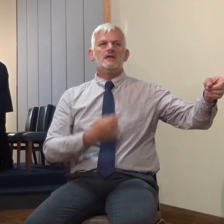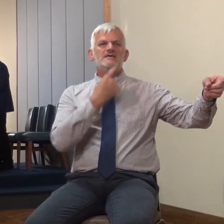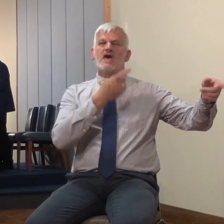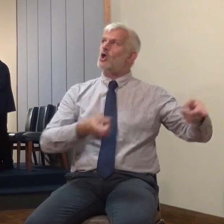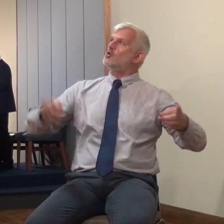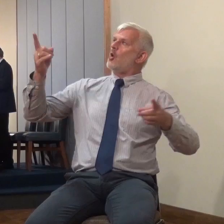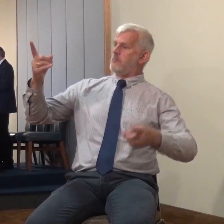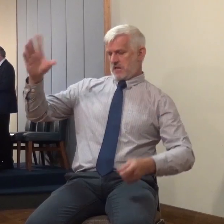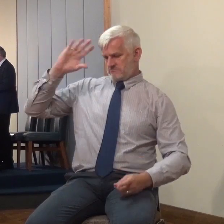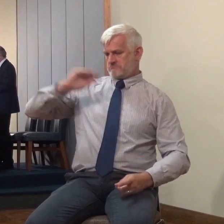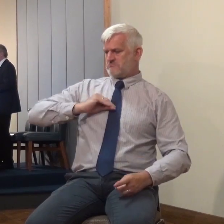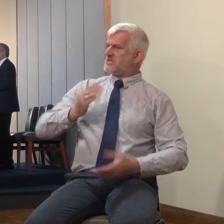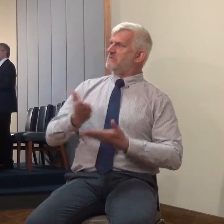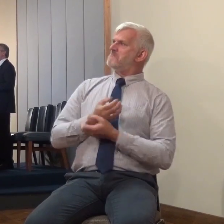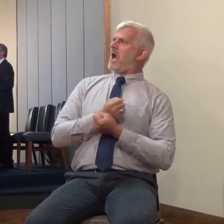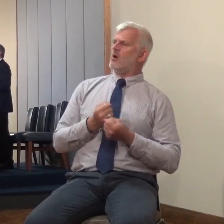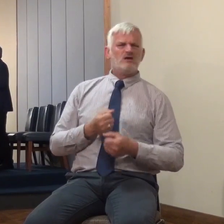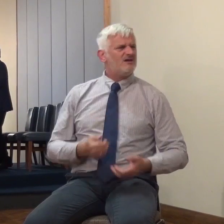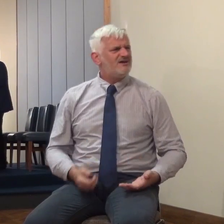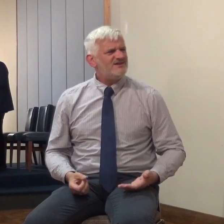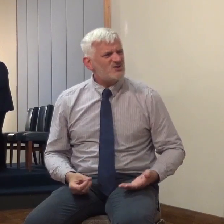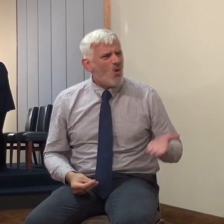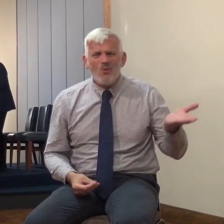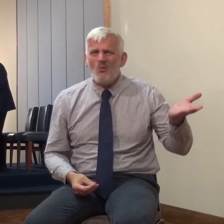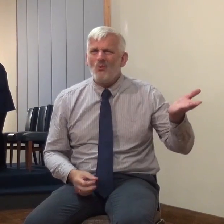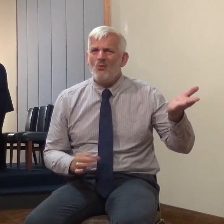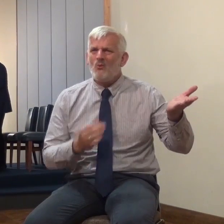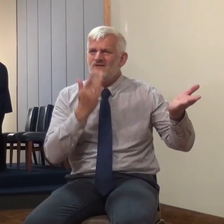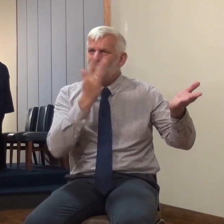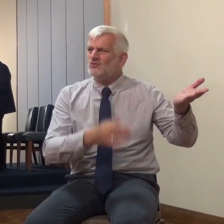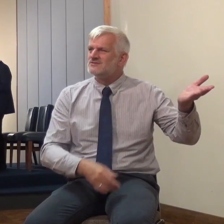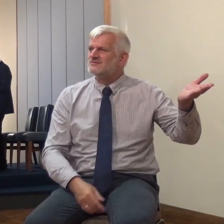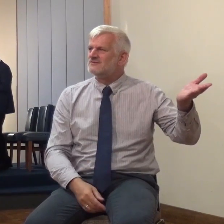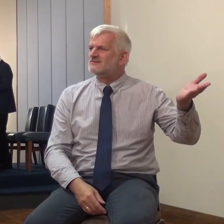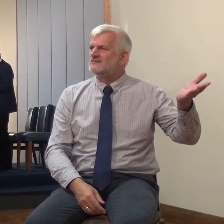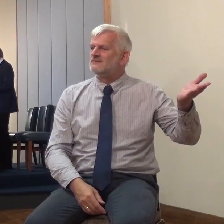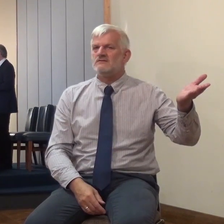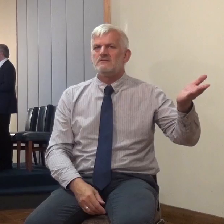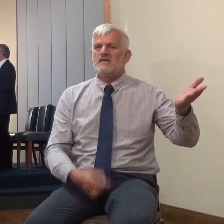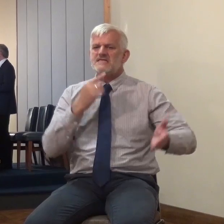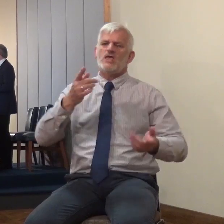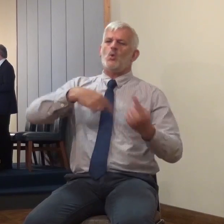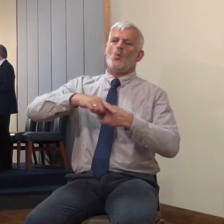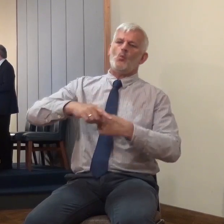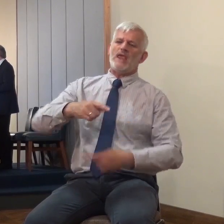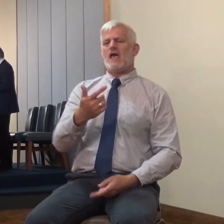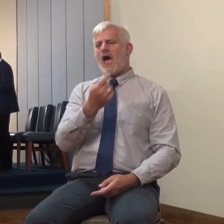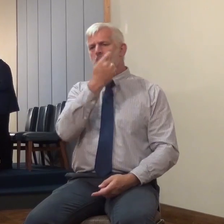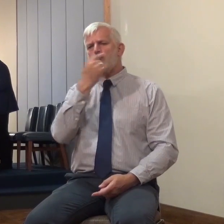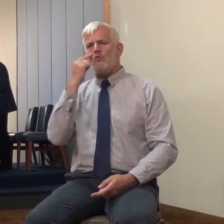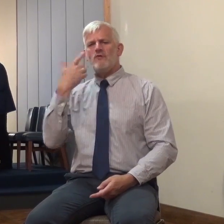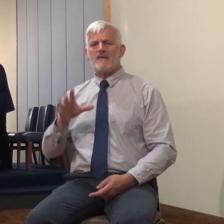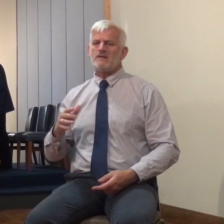authority and power, and were grounding their appeal in great accomplishments and revelations that they